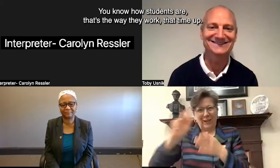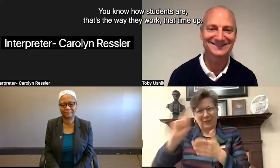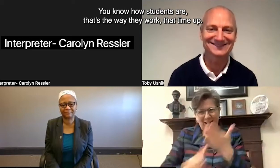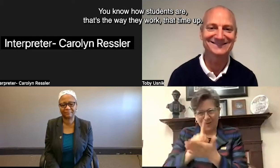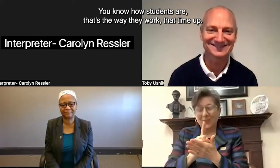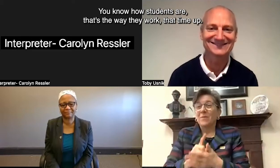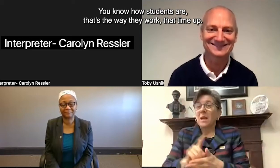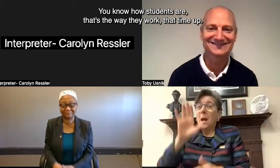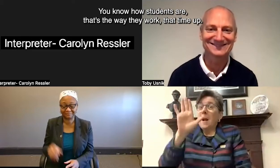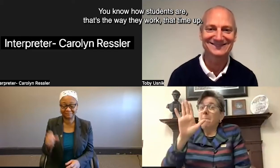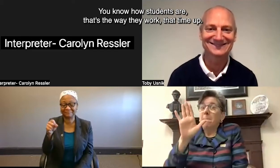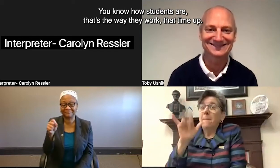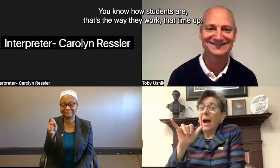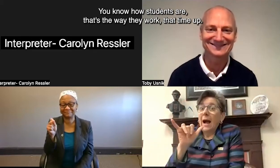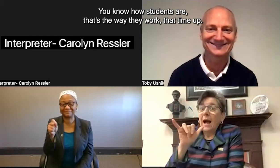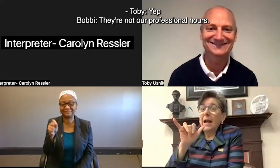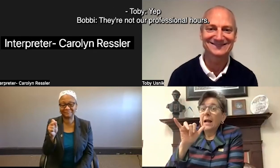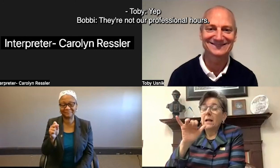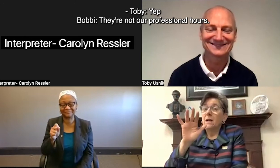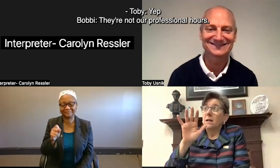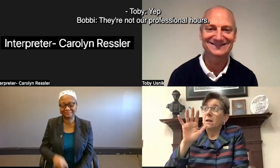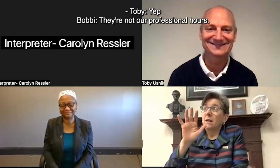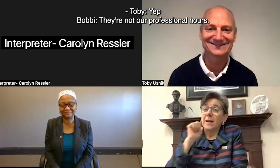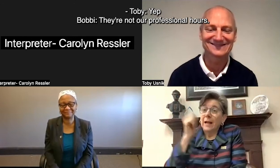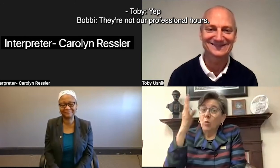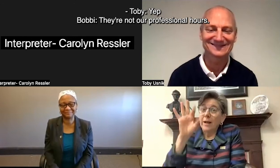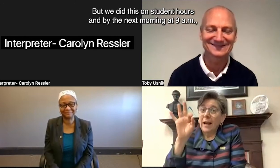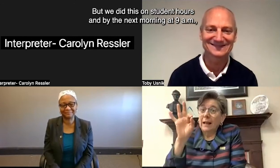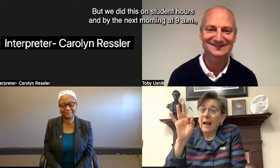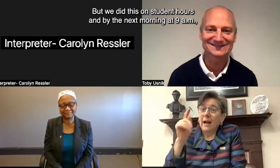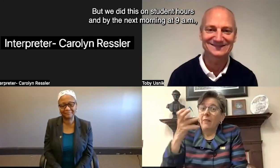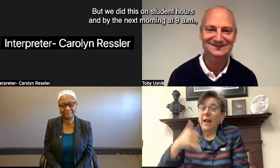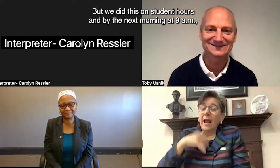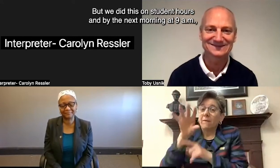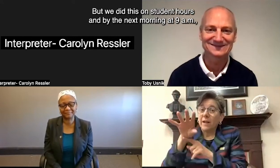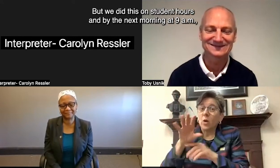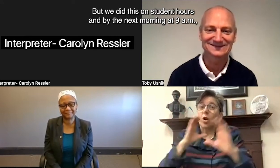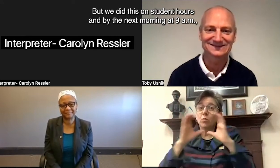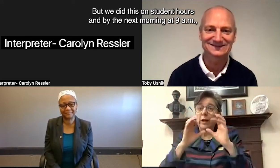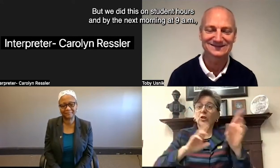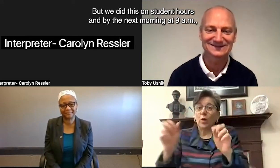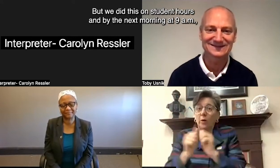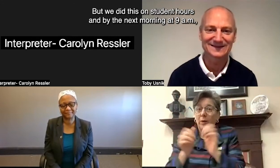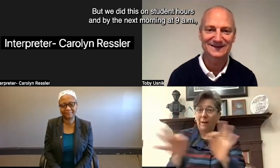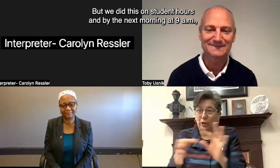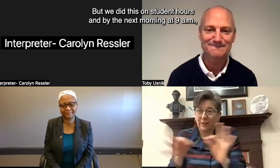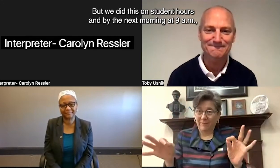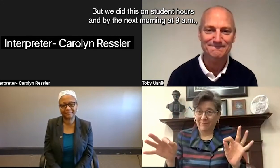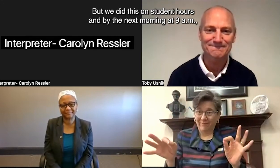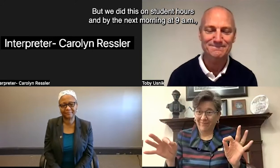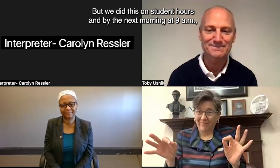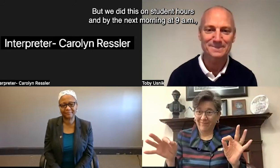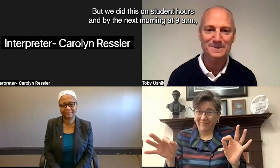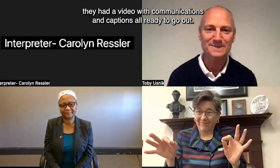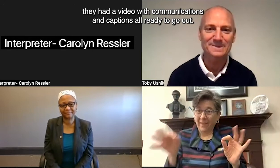work at that time. They're not on our professional hours, but we did this on student hours. And by the next morning at 9 a.m., they had a video with